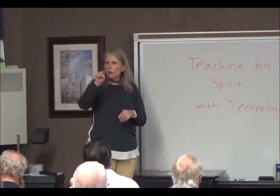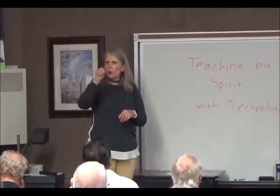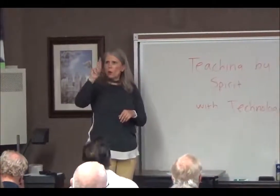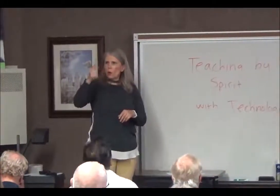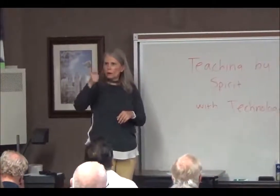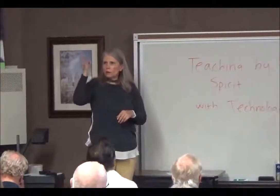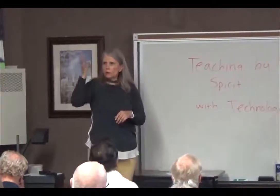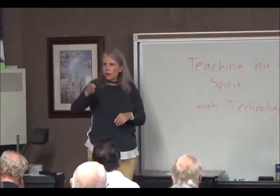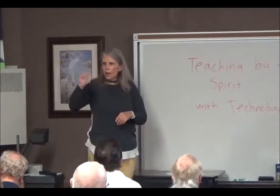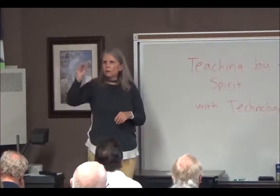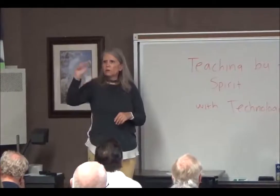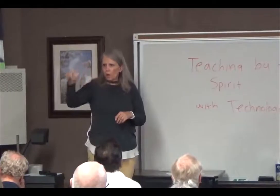LDS.org/ASL,